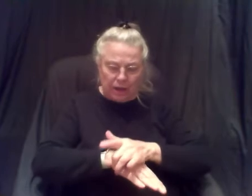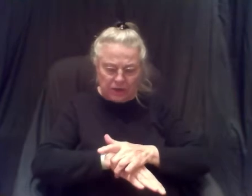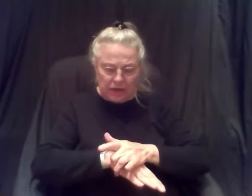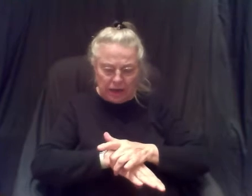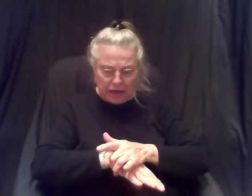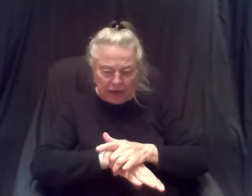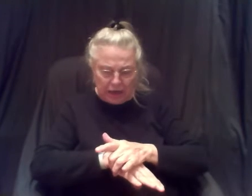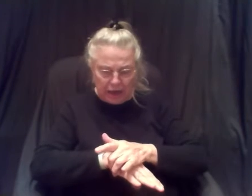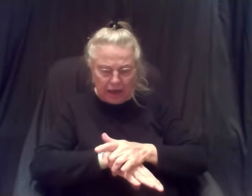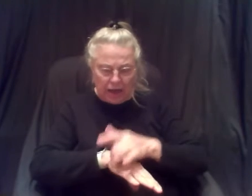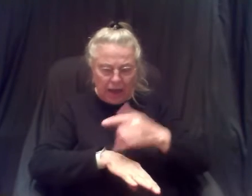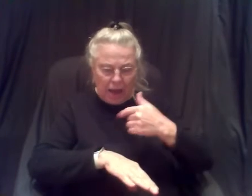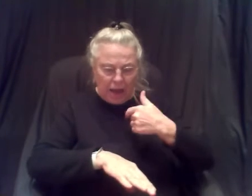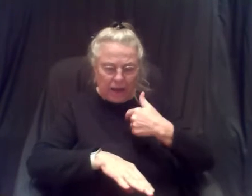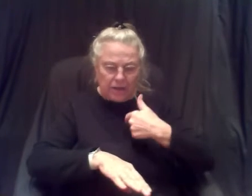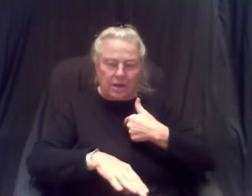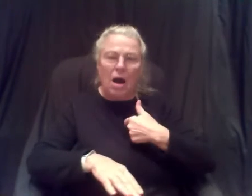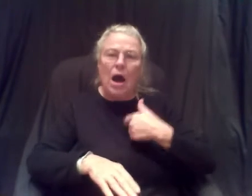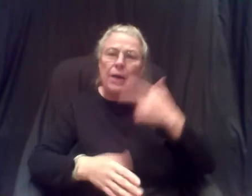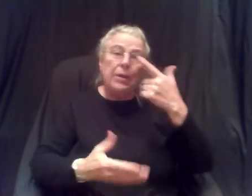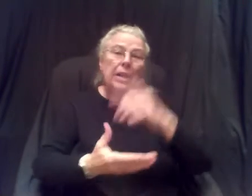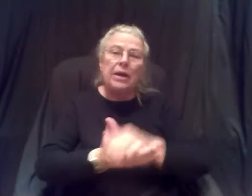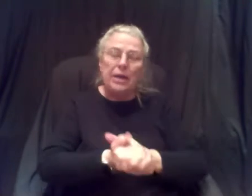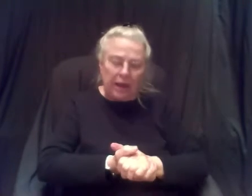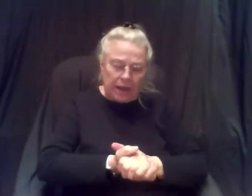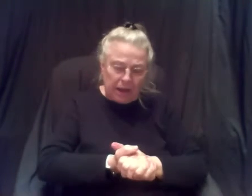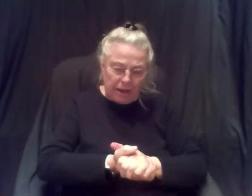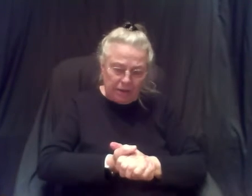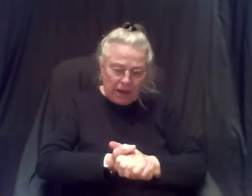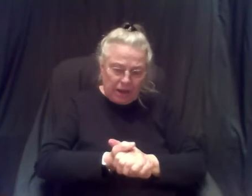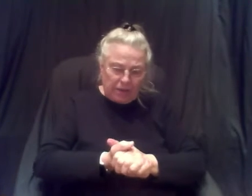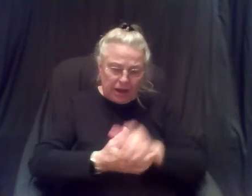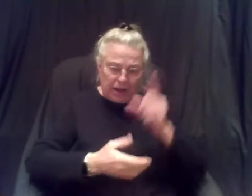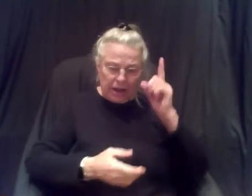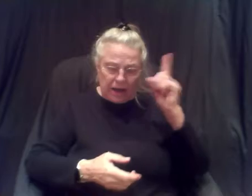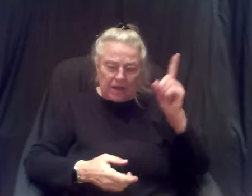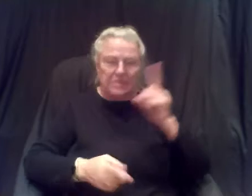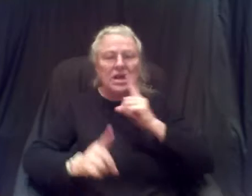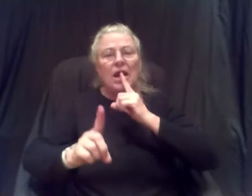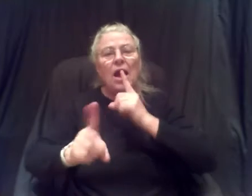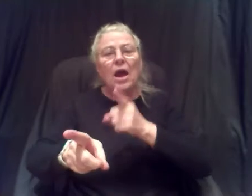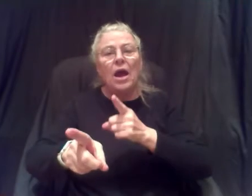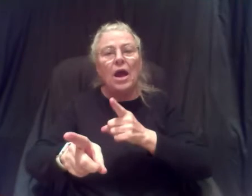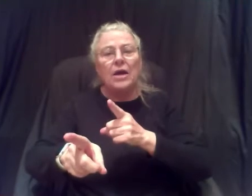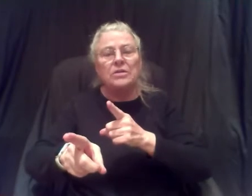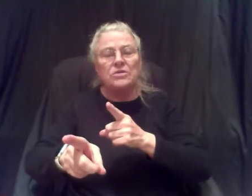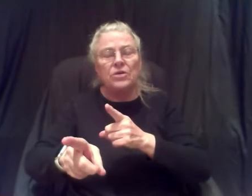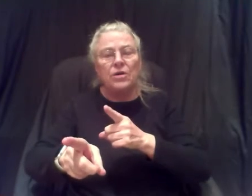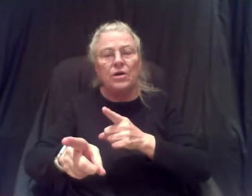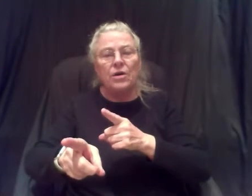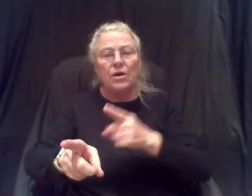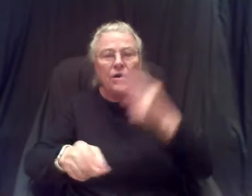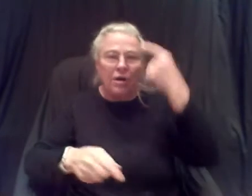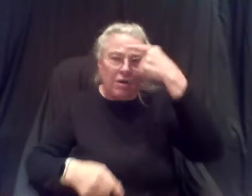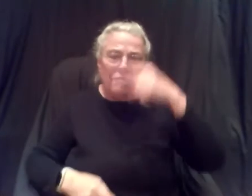tomb was found empty, and I believe that he's the answer